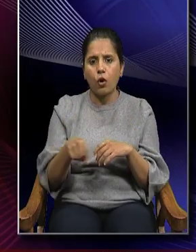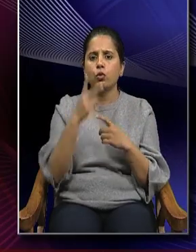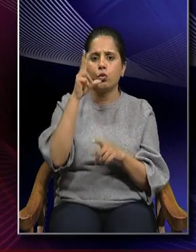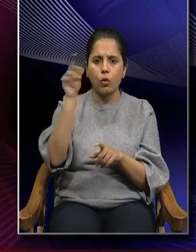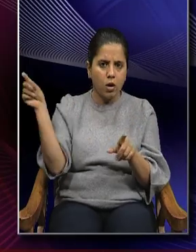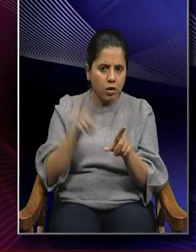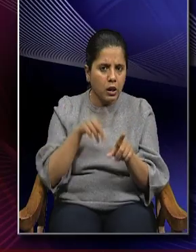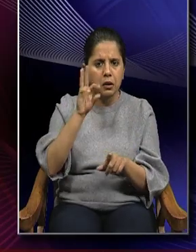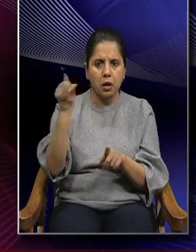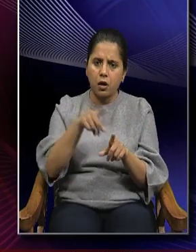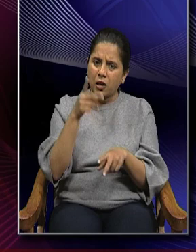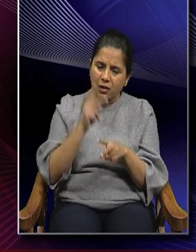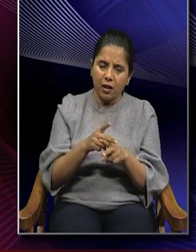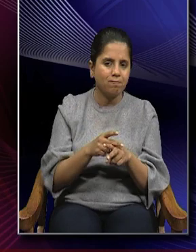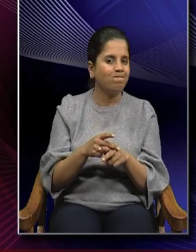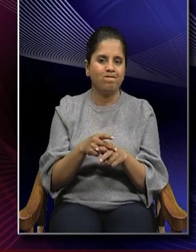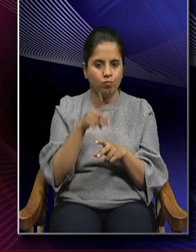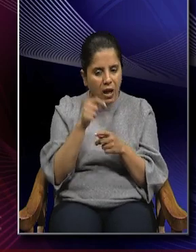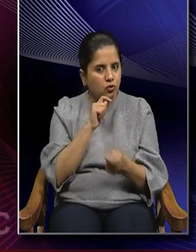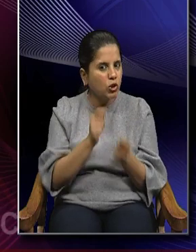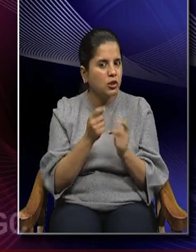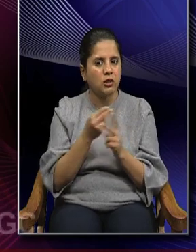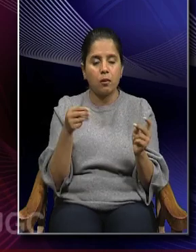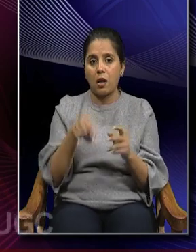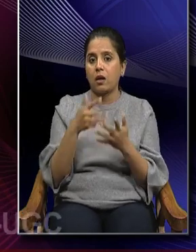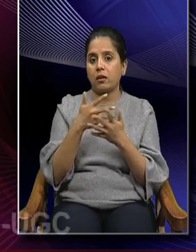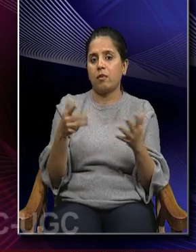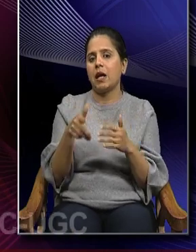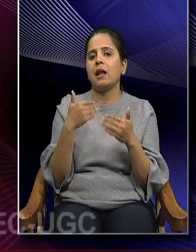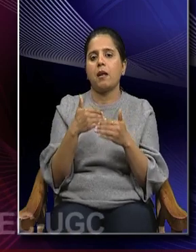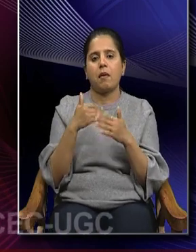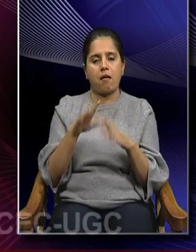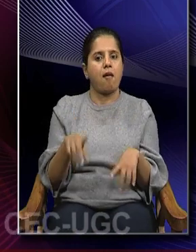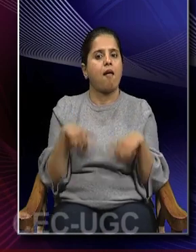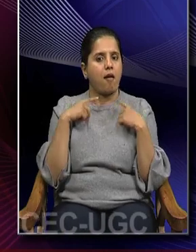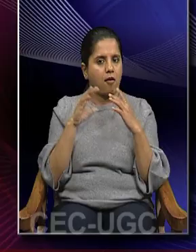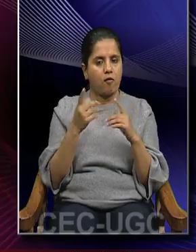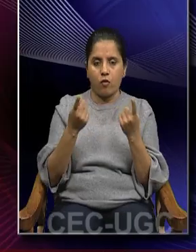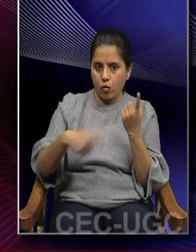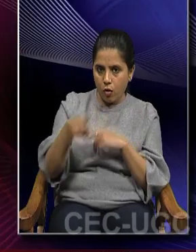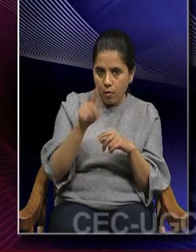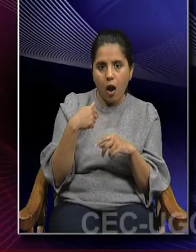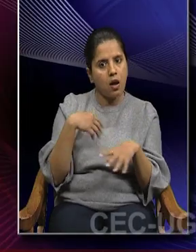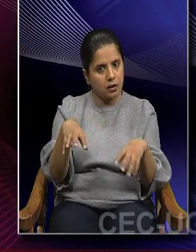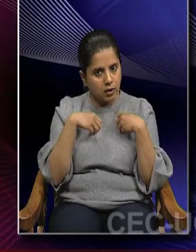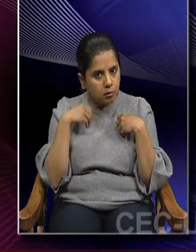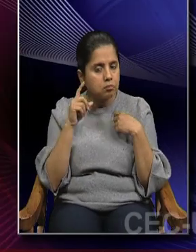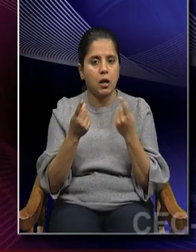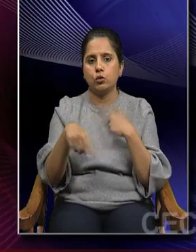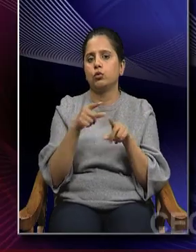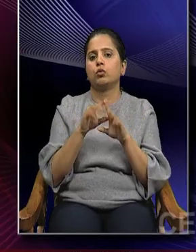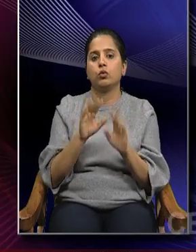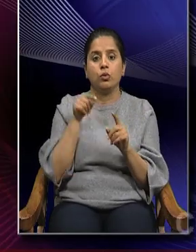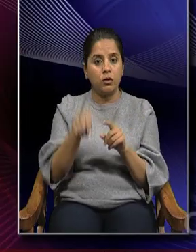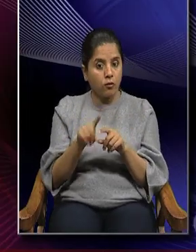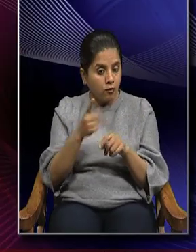years, 300 years. So, that product is having a limited life, that we should admit, we should accept. So, this